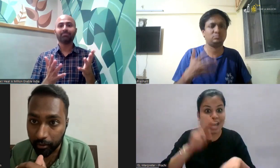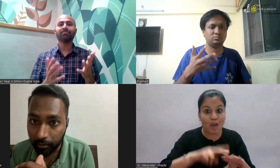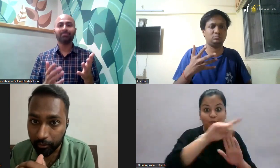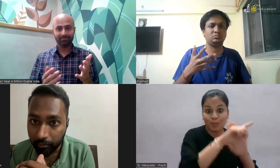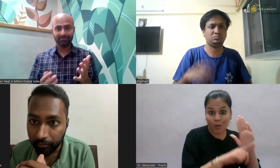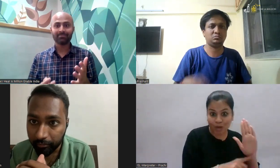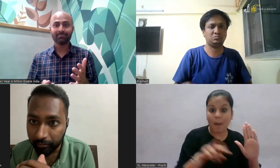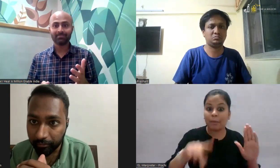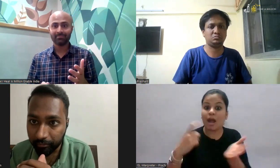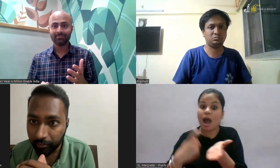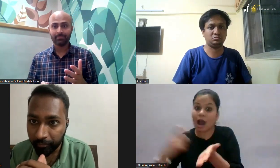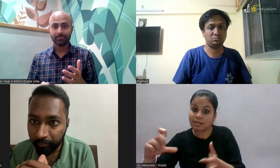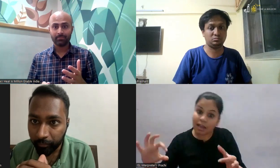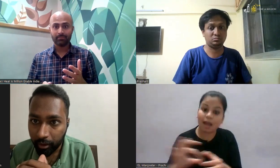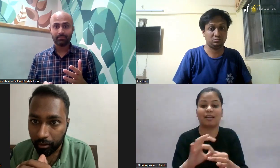certificate.